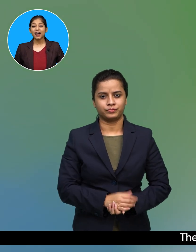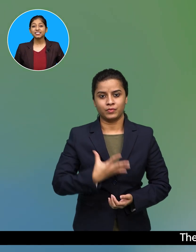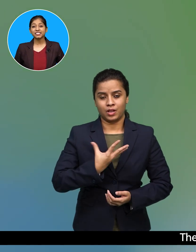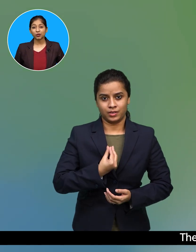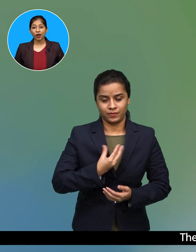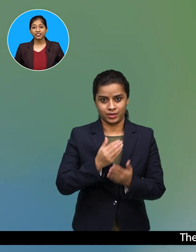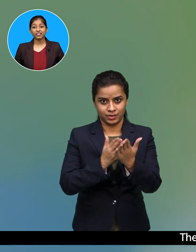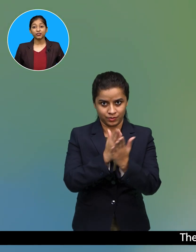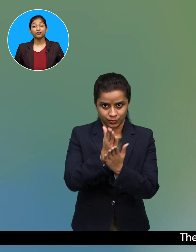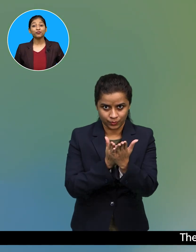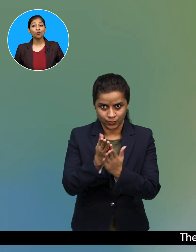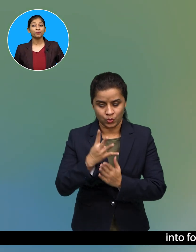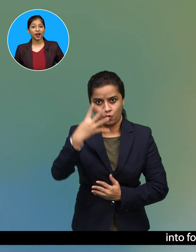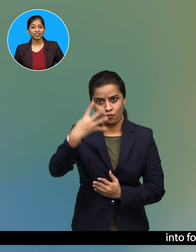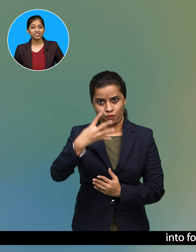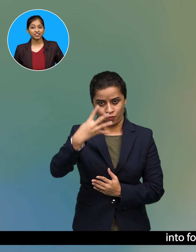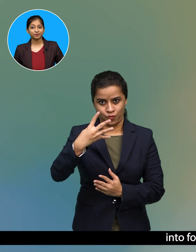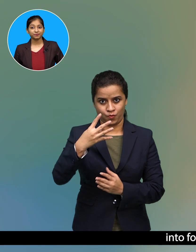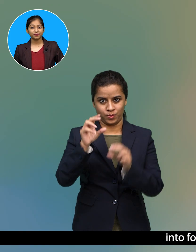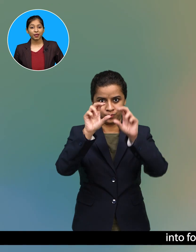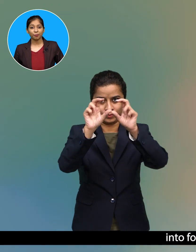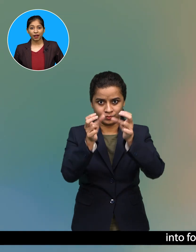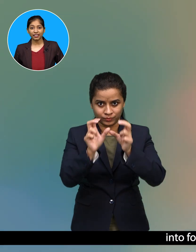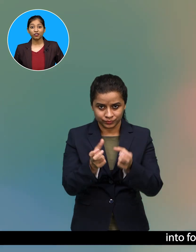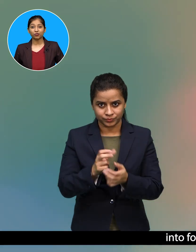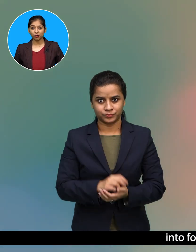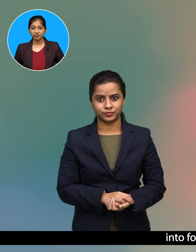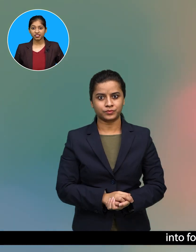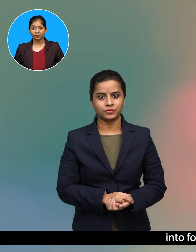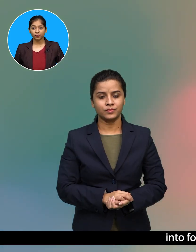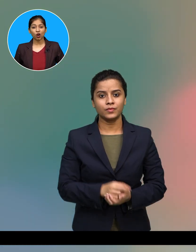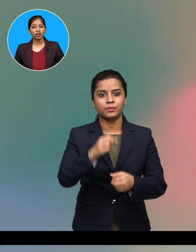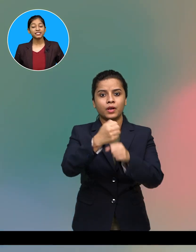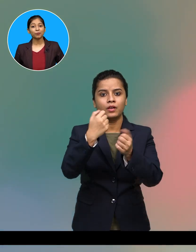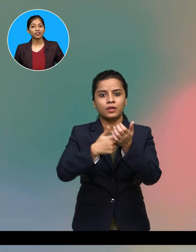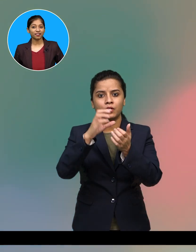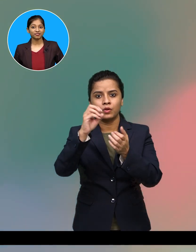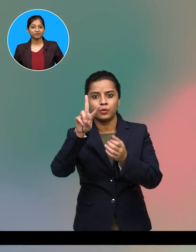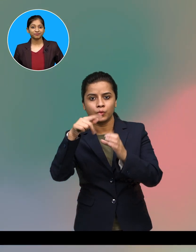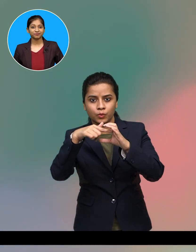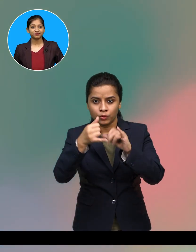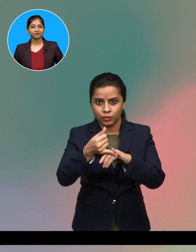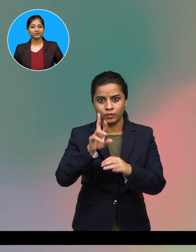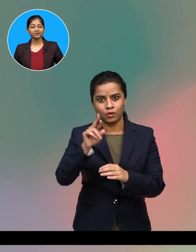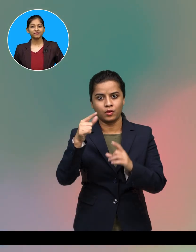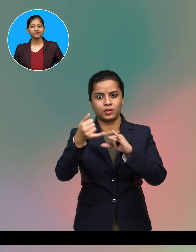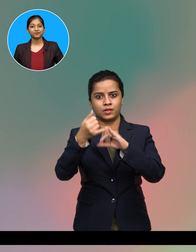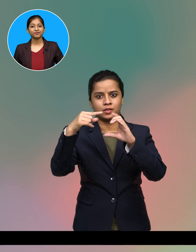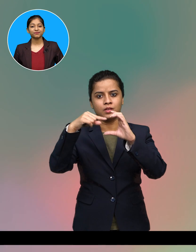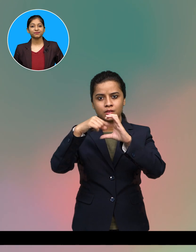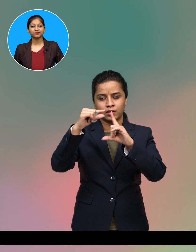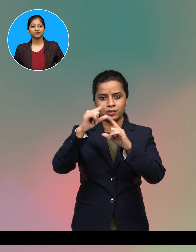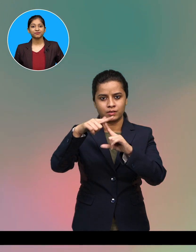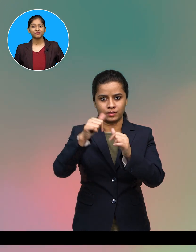The heart is divided into 4 parts by grooves or septa.